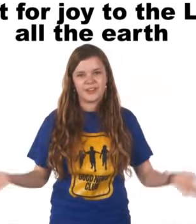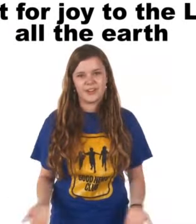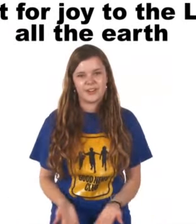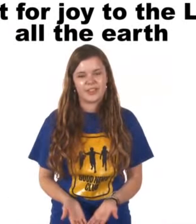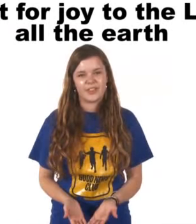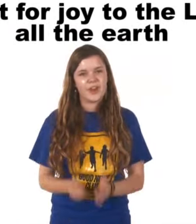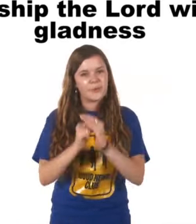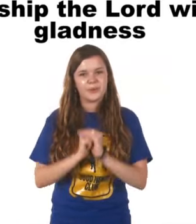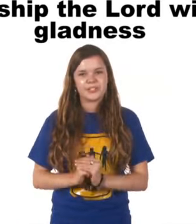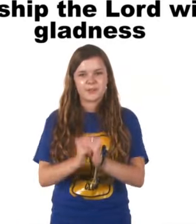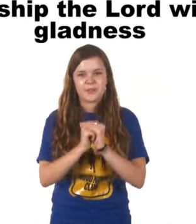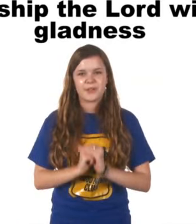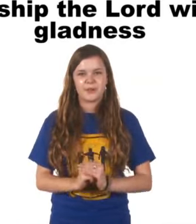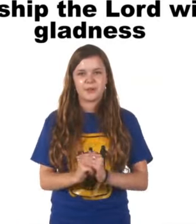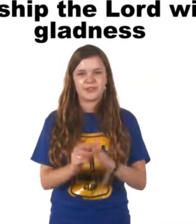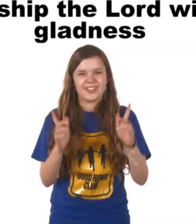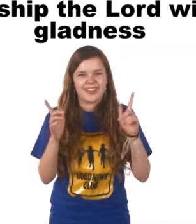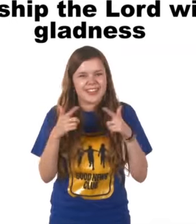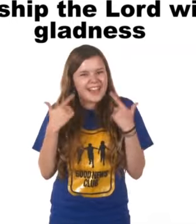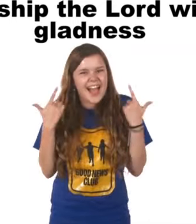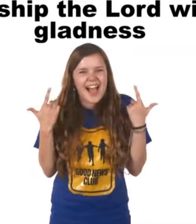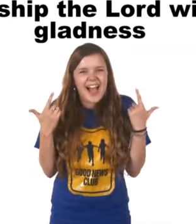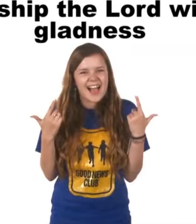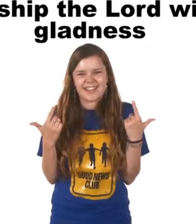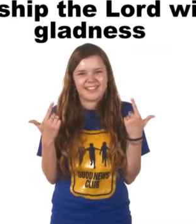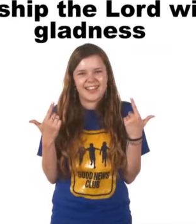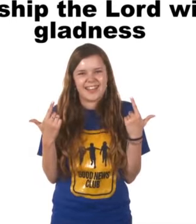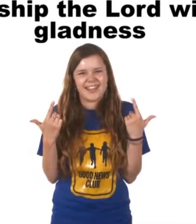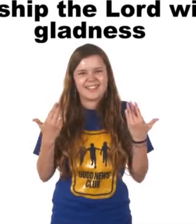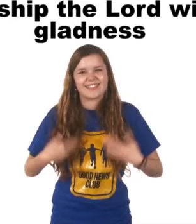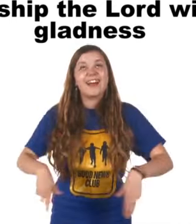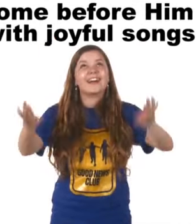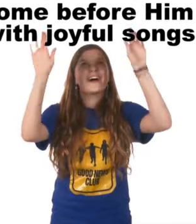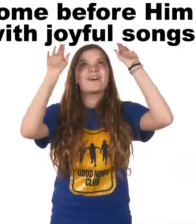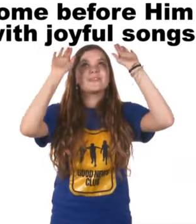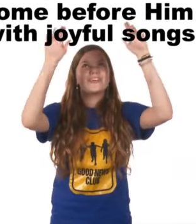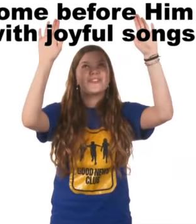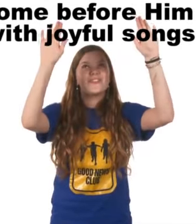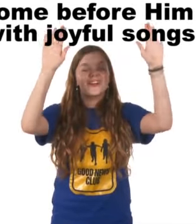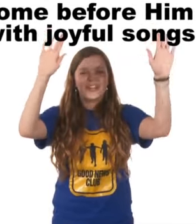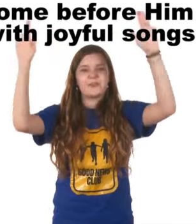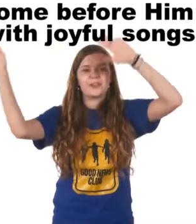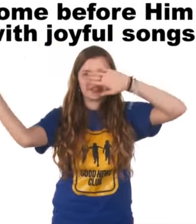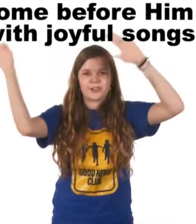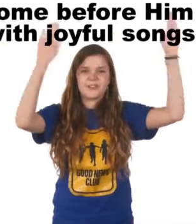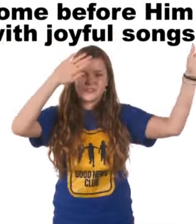earth Worship the Lord with gladness Come before Him with joyful